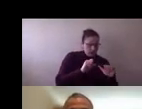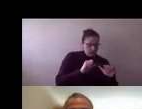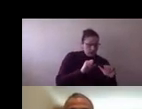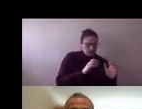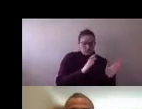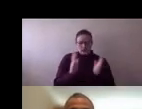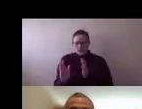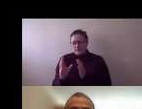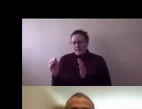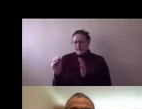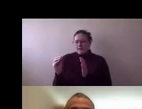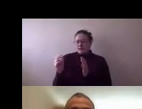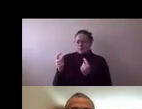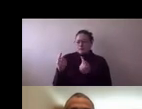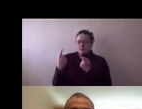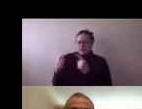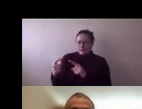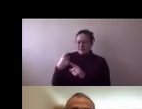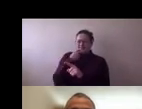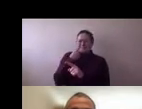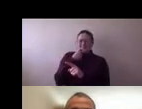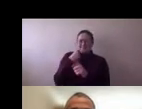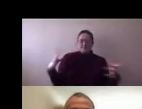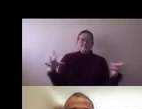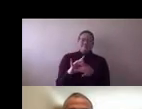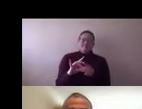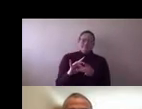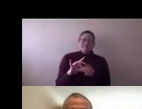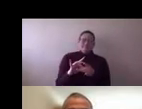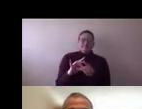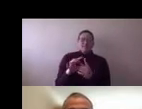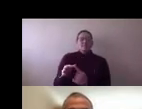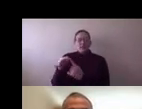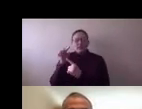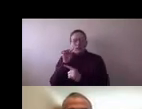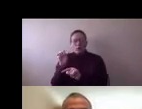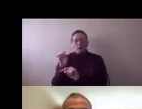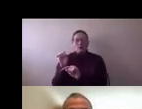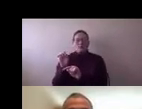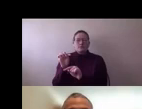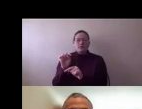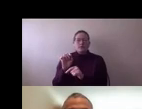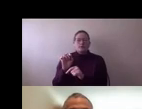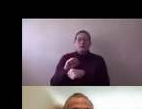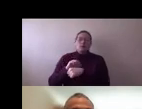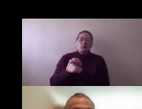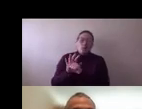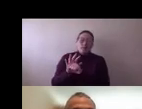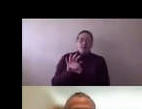what has been happening in recent period, especially in terms of the intensified